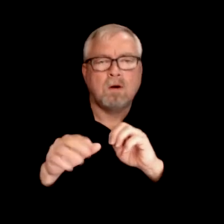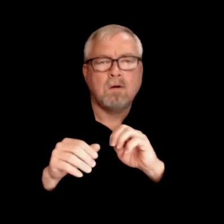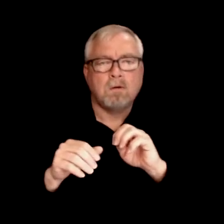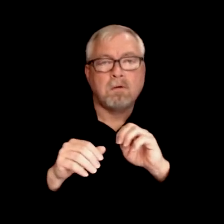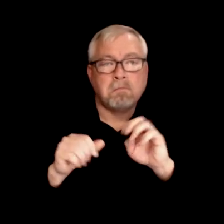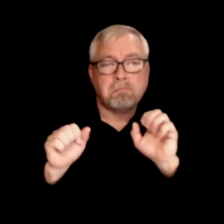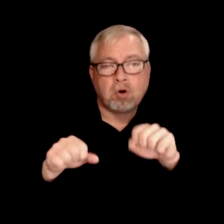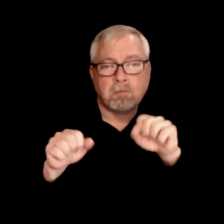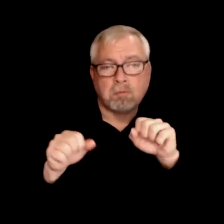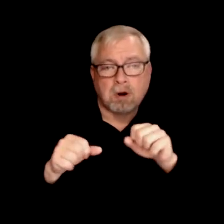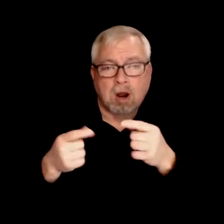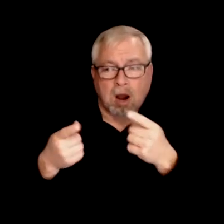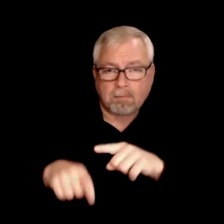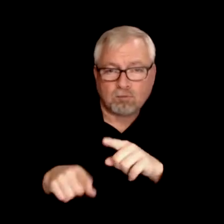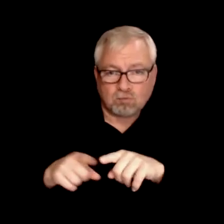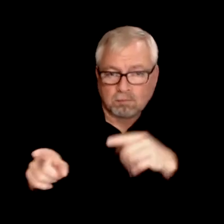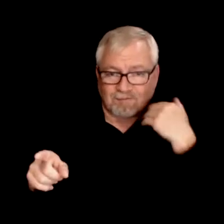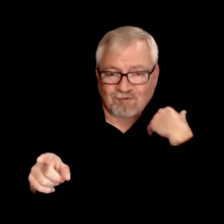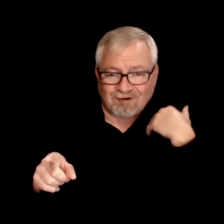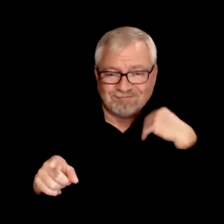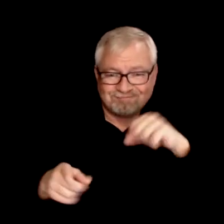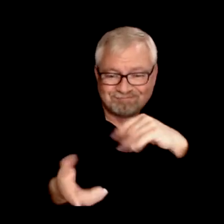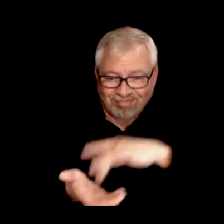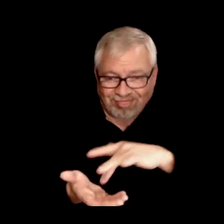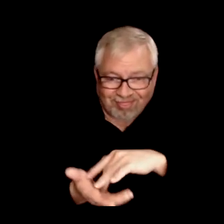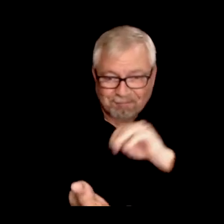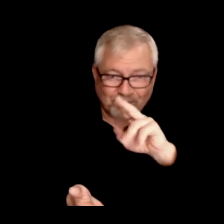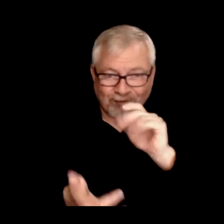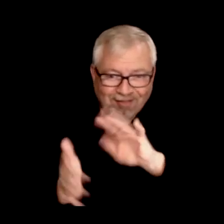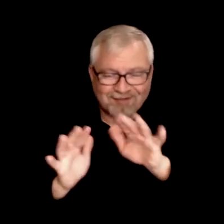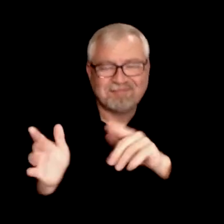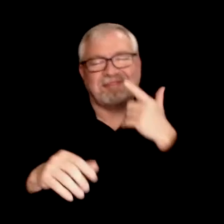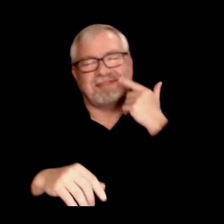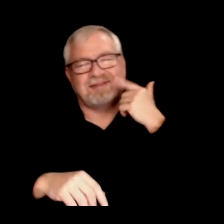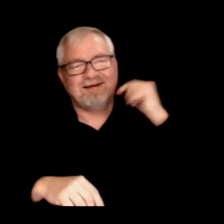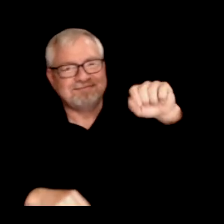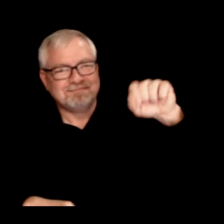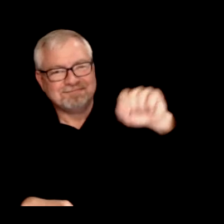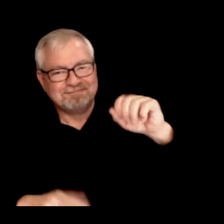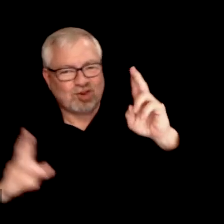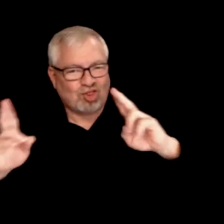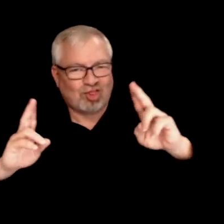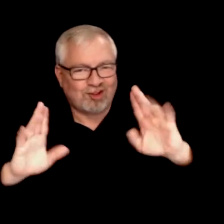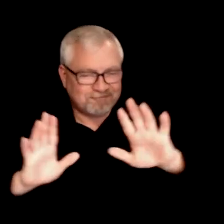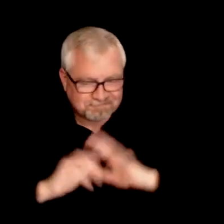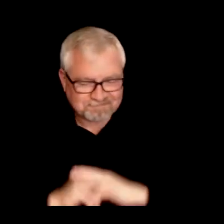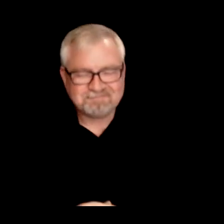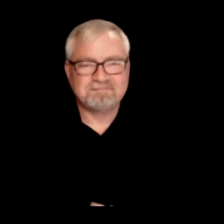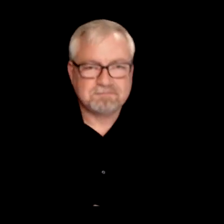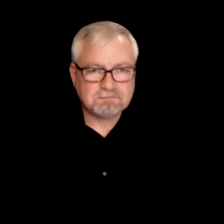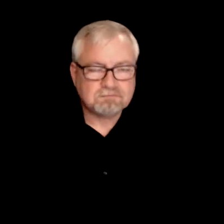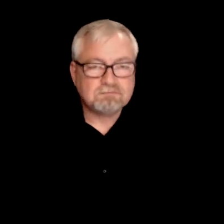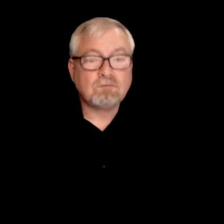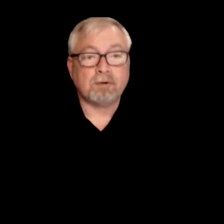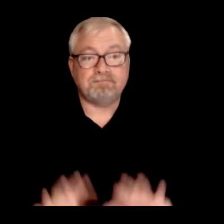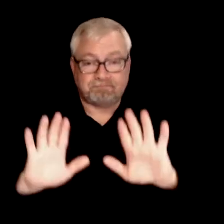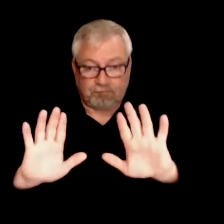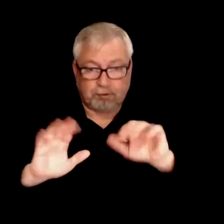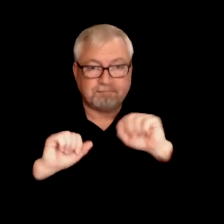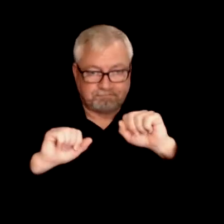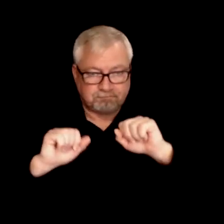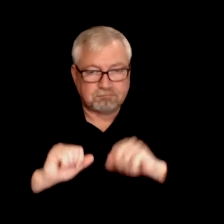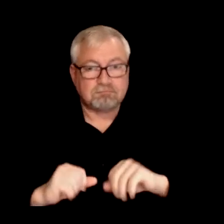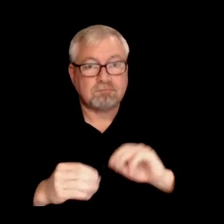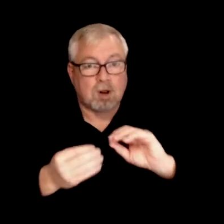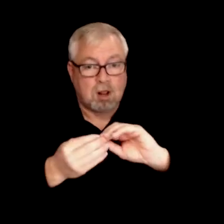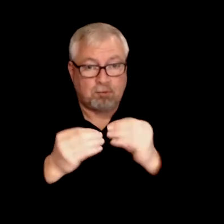I'm sorry. I guess it's a tit for tat here. Yes, that is pulled in the morning. So